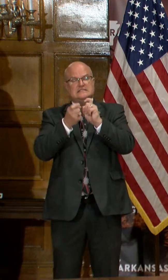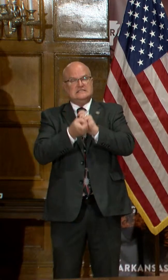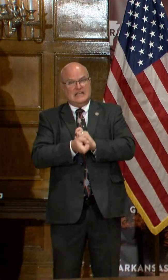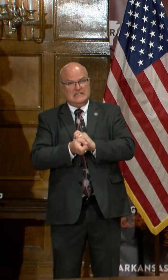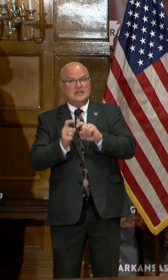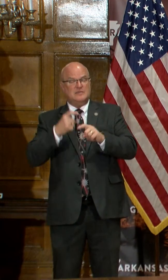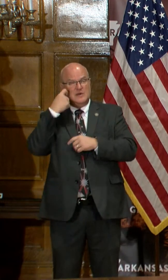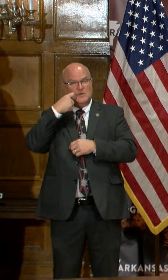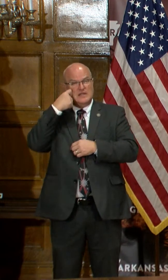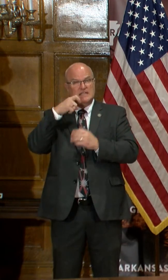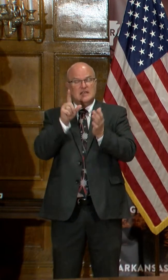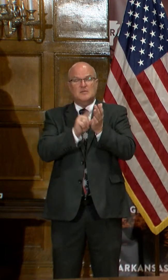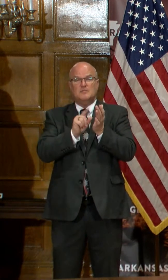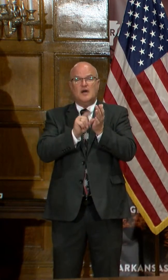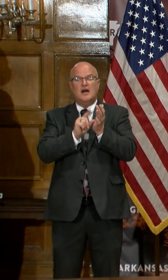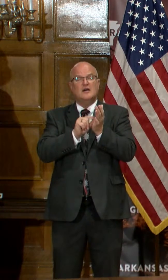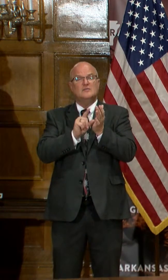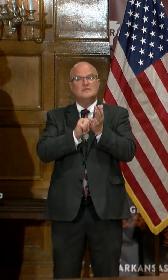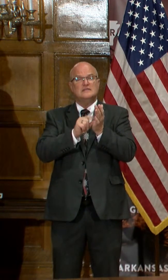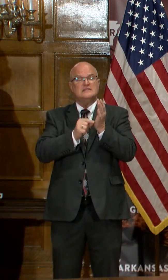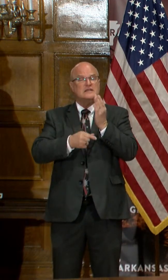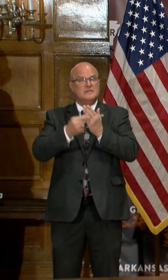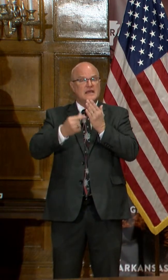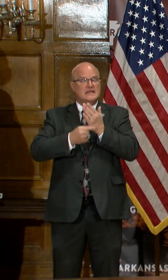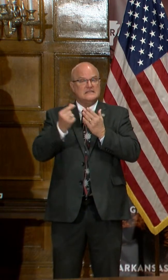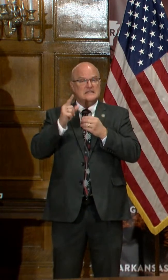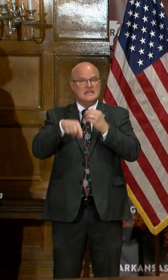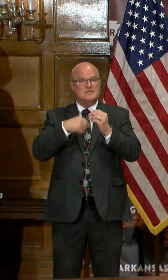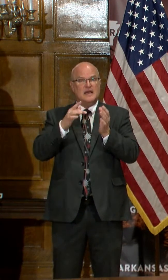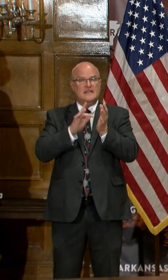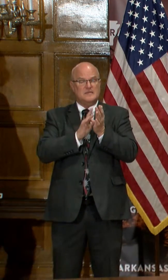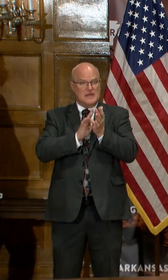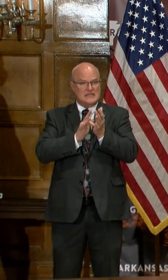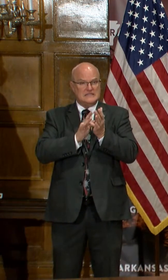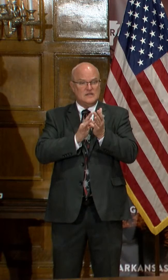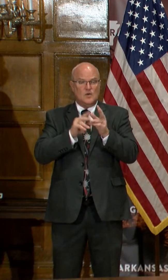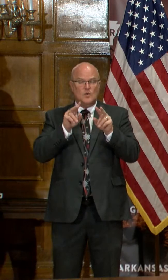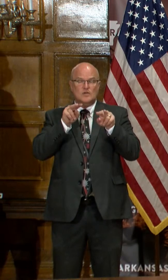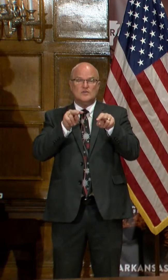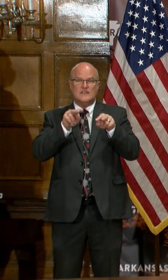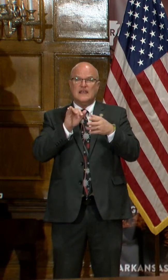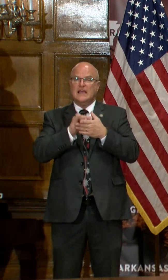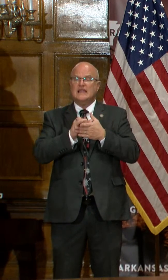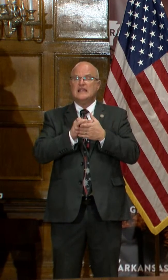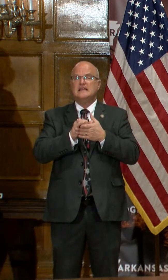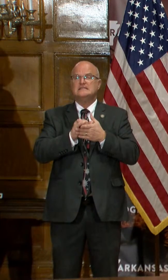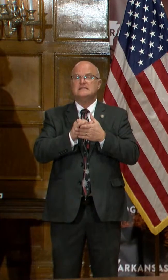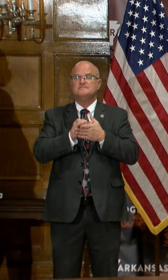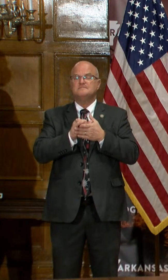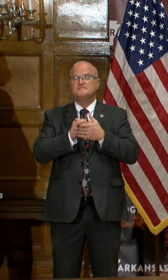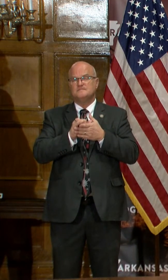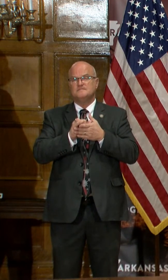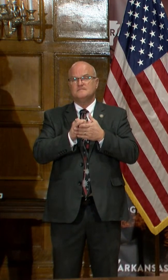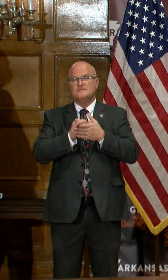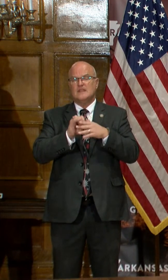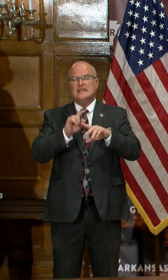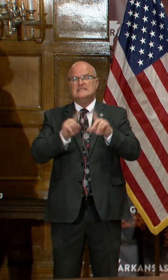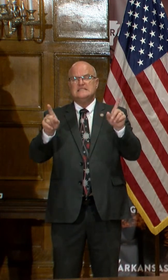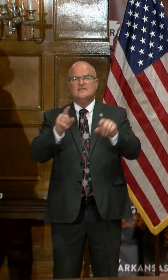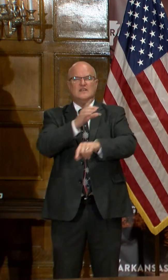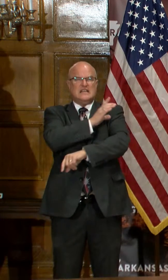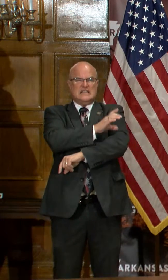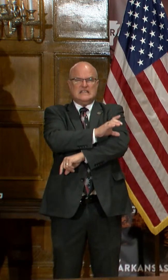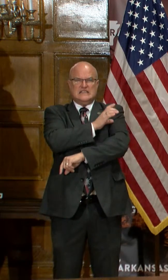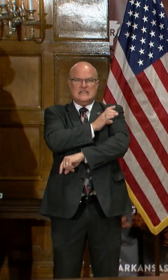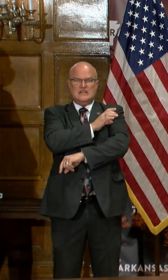recently published in the Annals of Emergency Medicine, one that basically looks at that and looks at different clinical